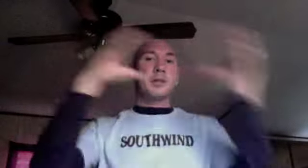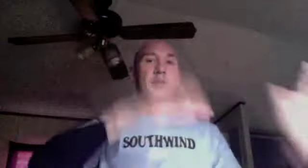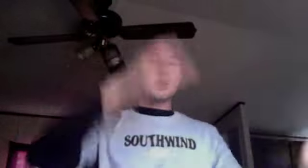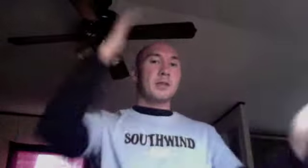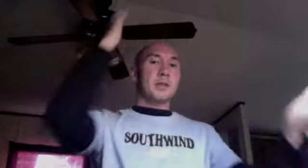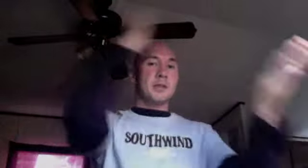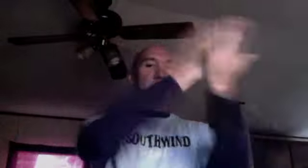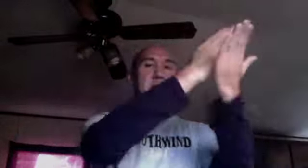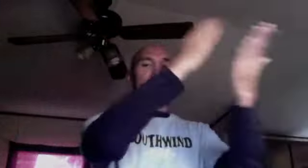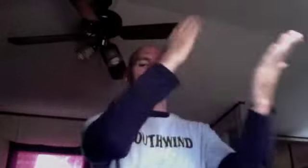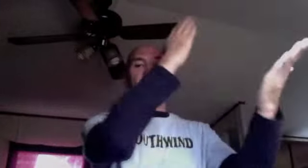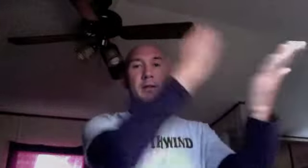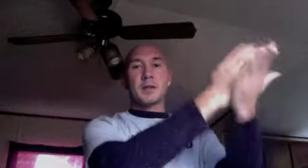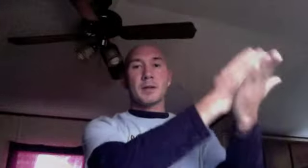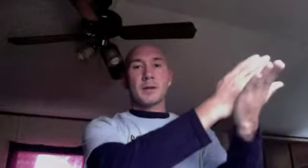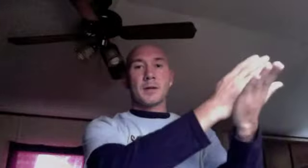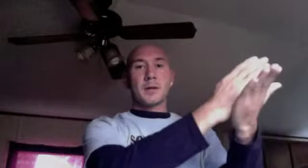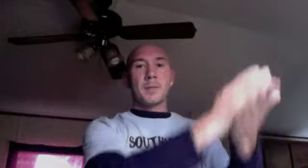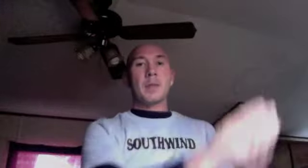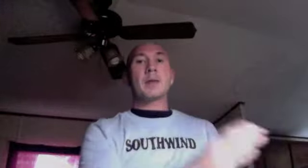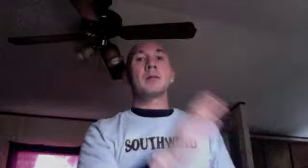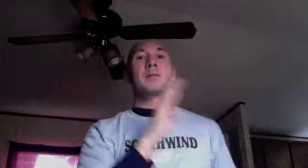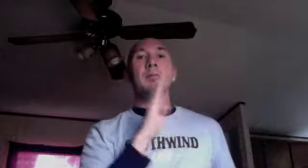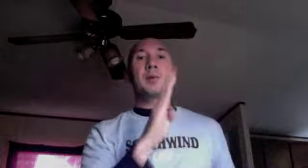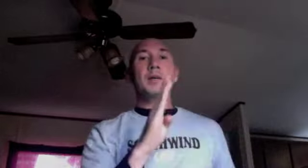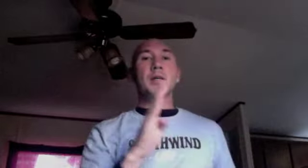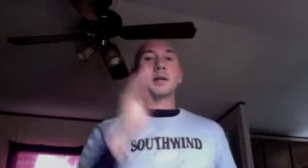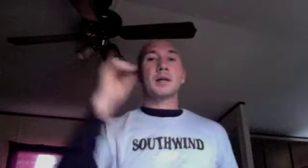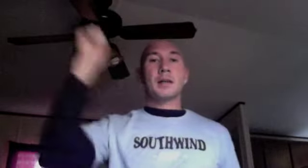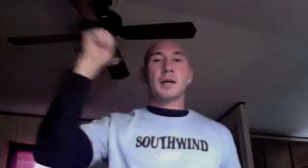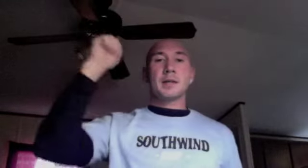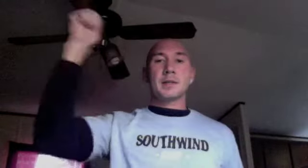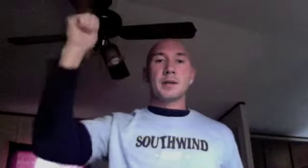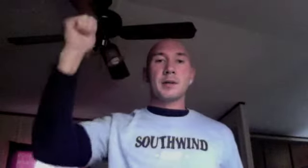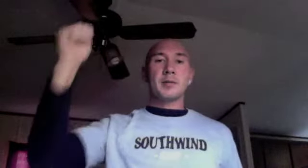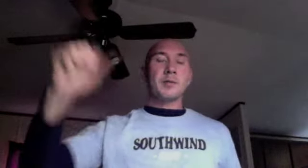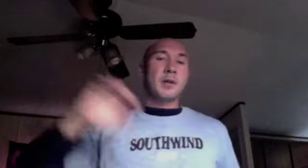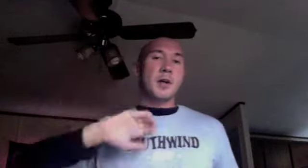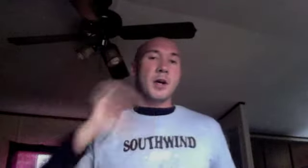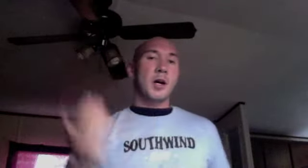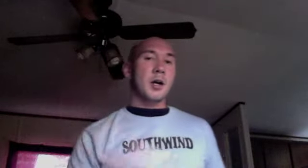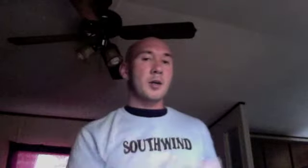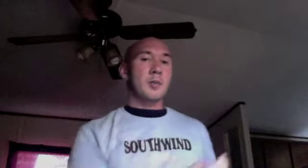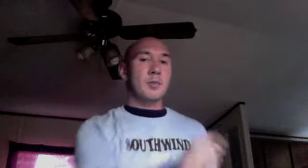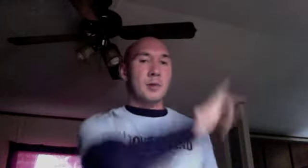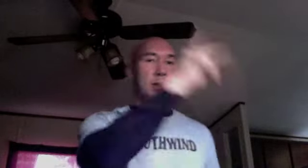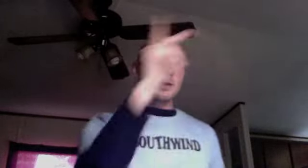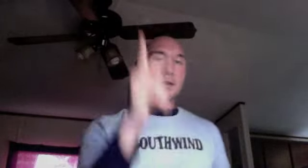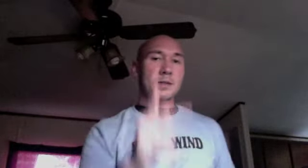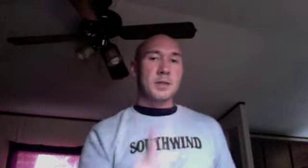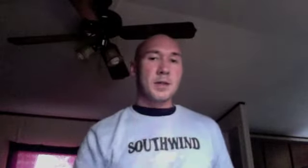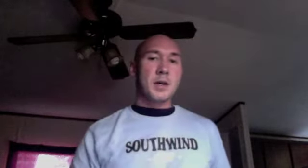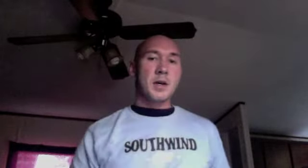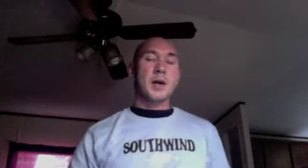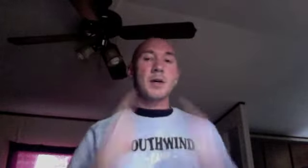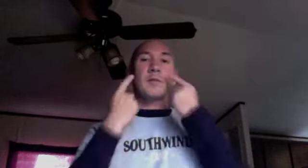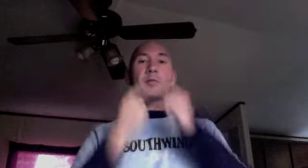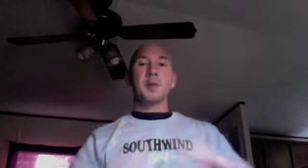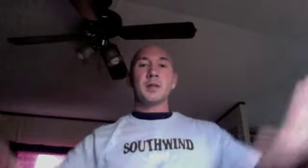division cease. Be thyself our Prince of Peace.